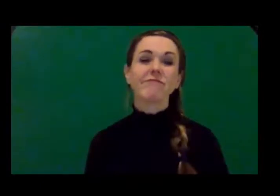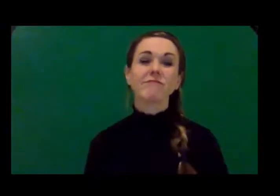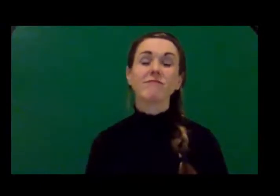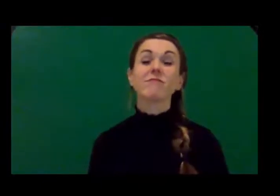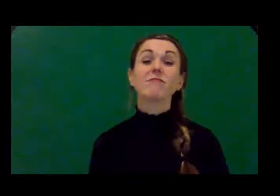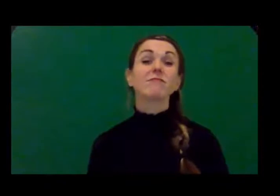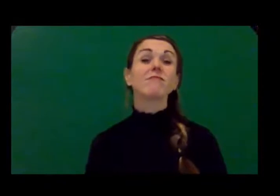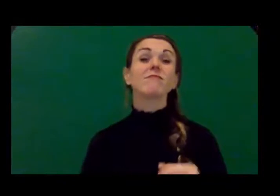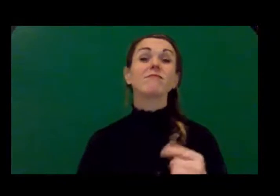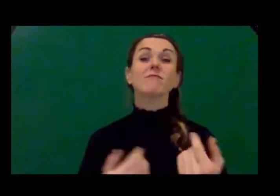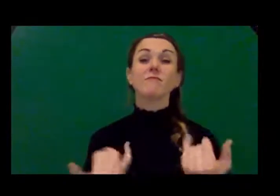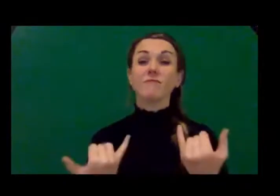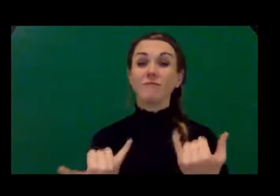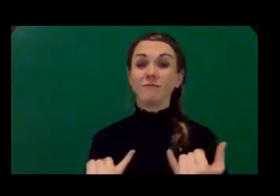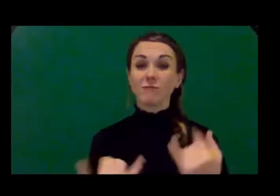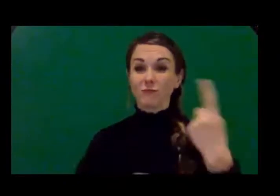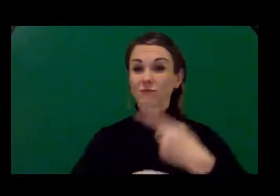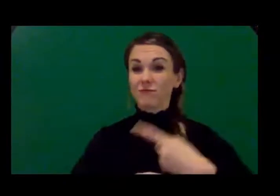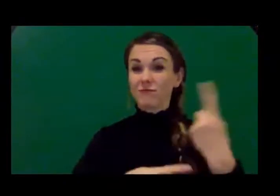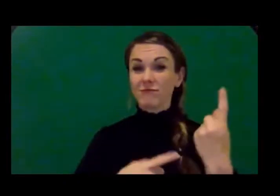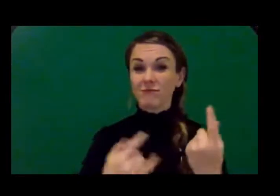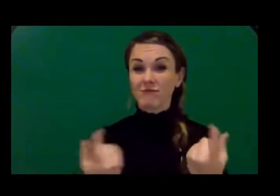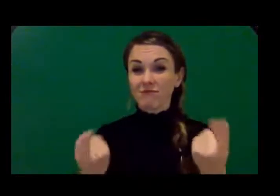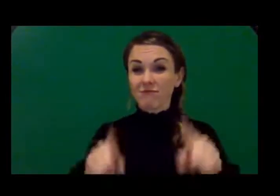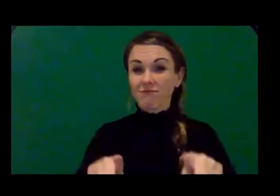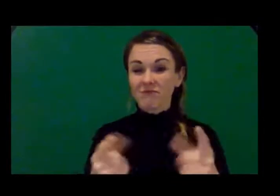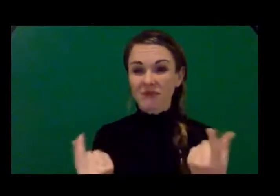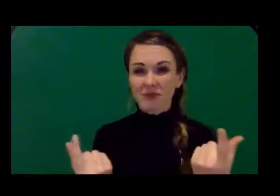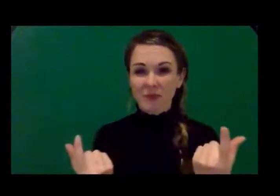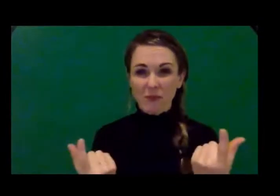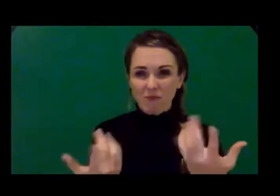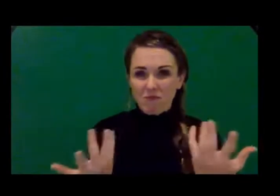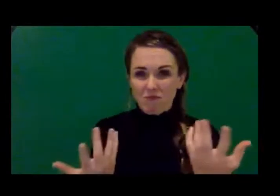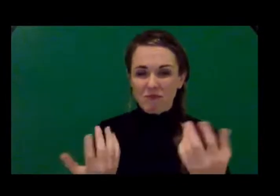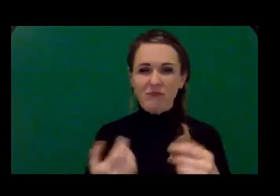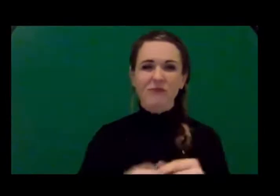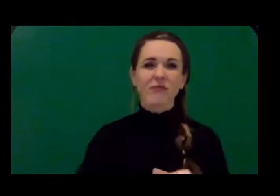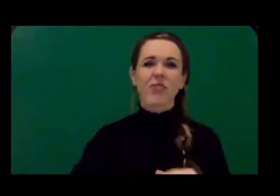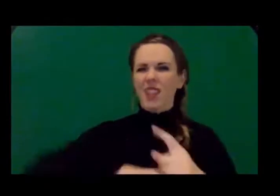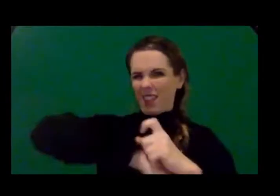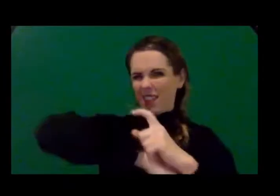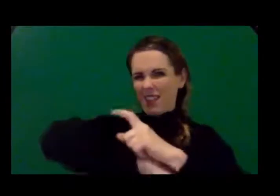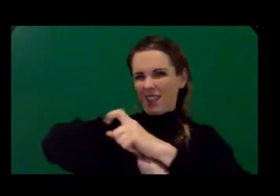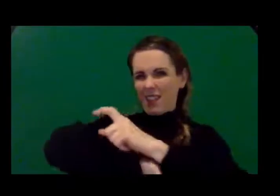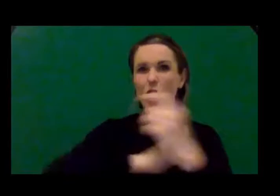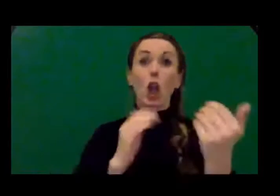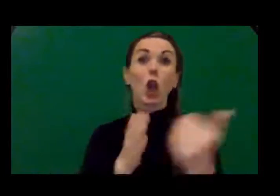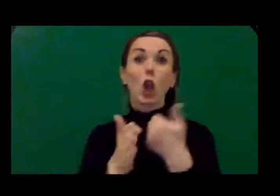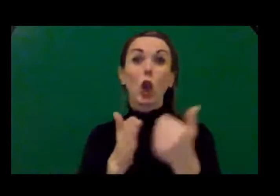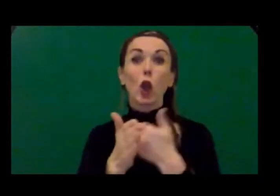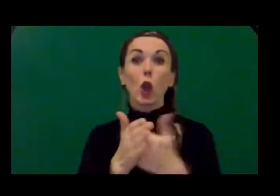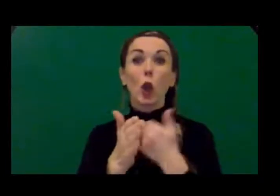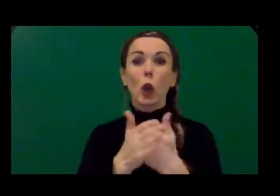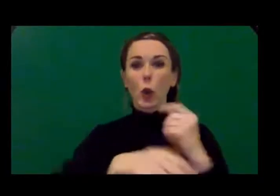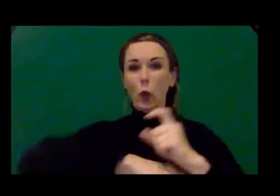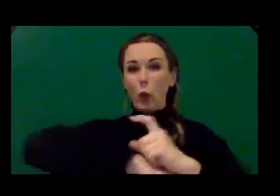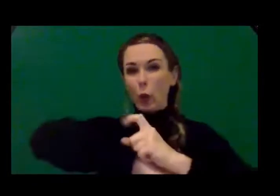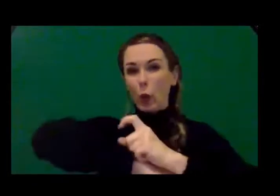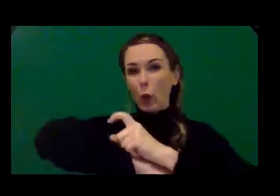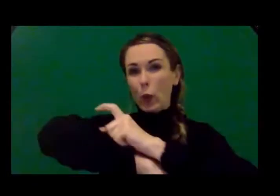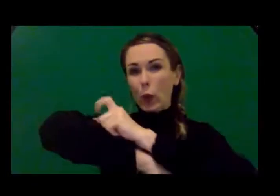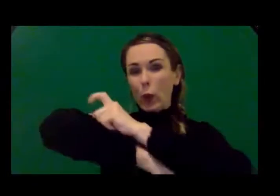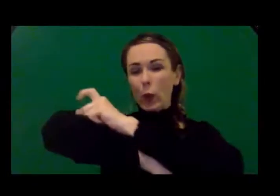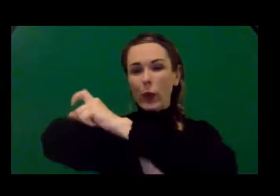And one day, what happens? A new caterpillar comes walking